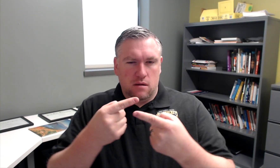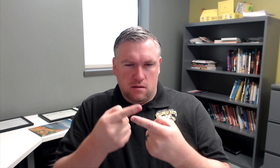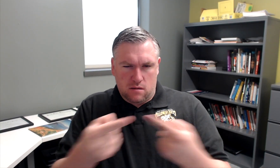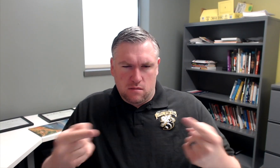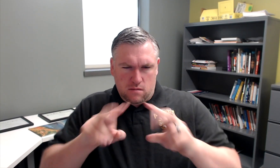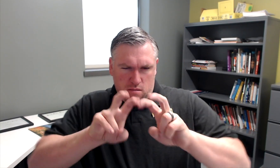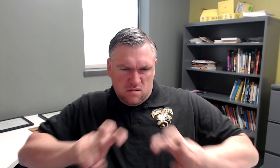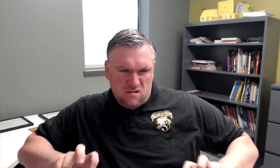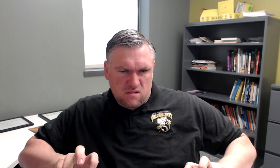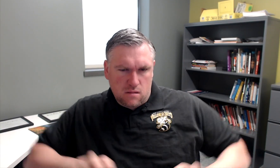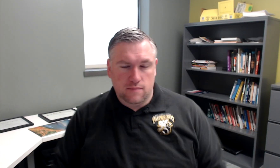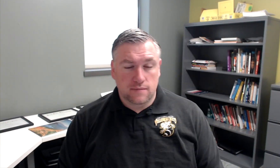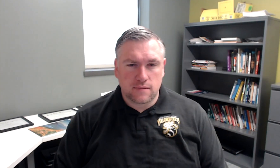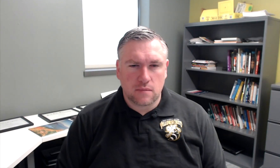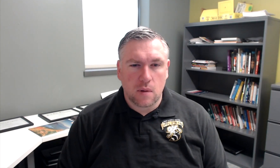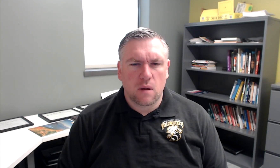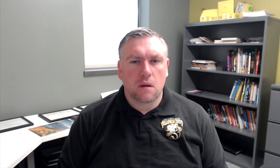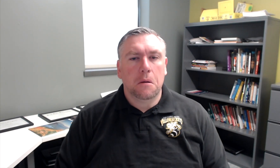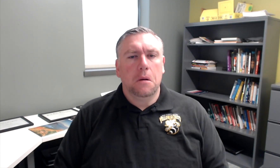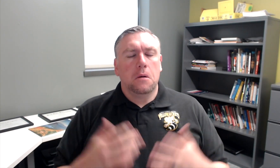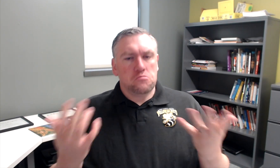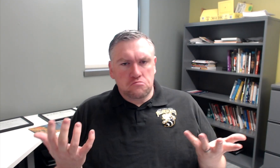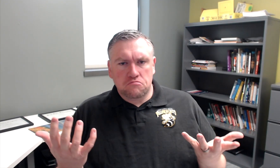use the sign contrast analysis.